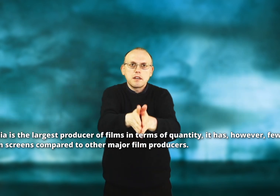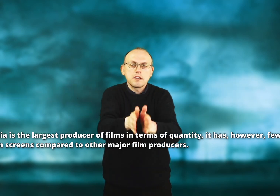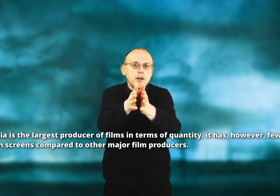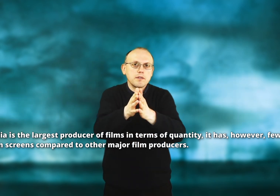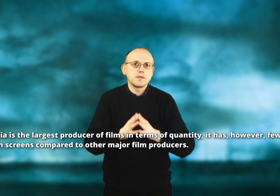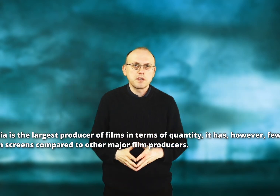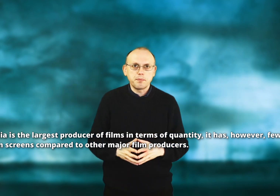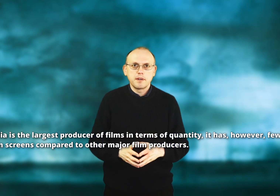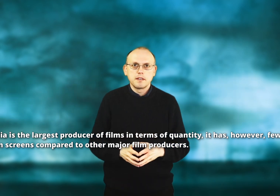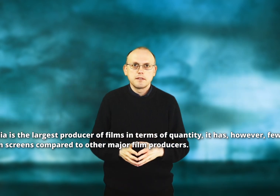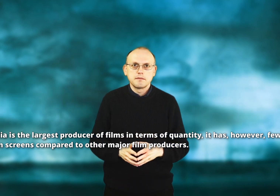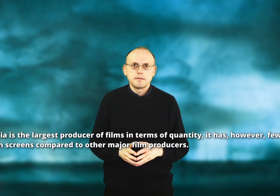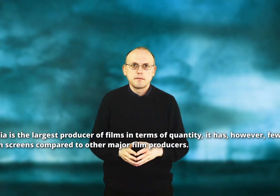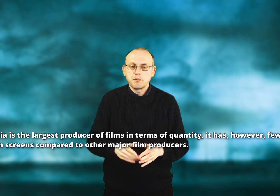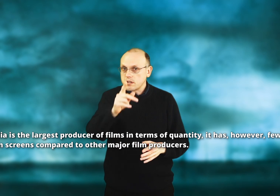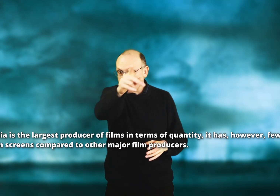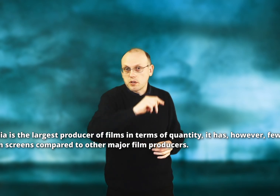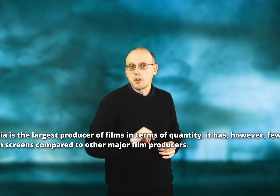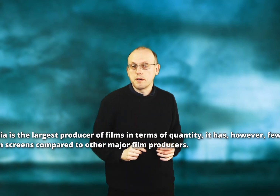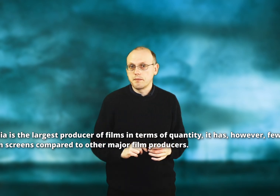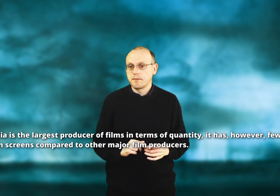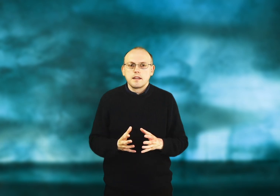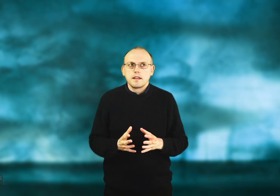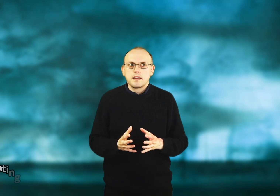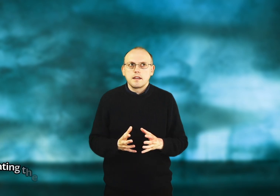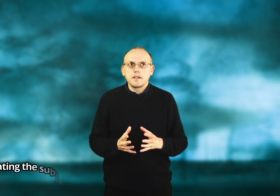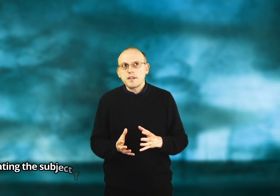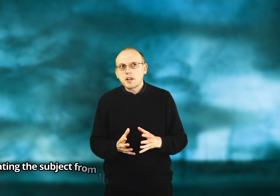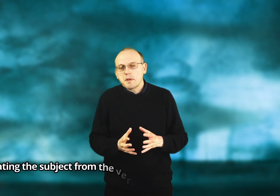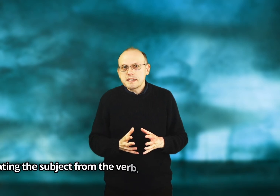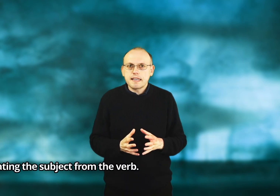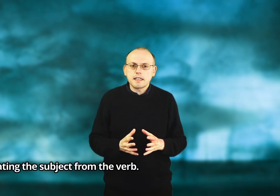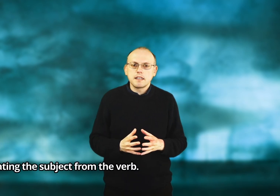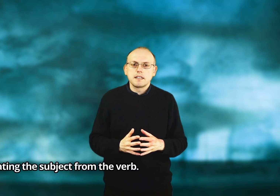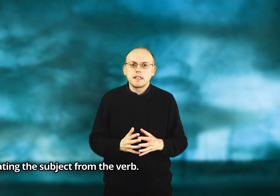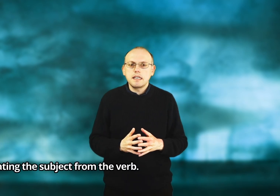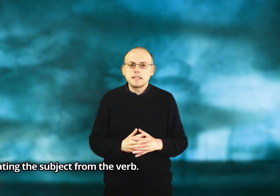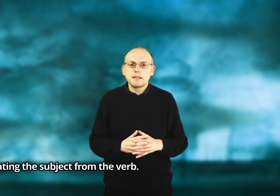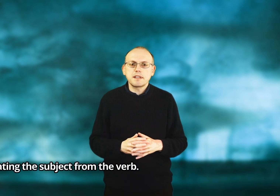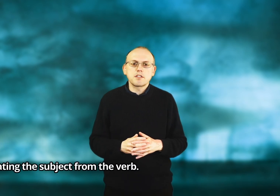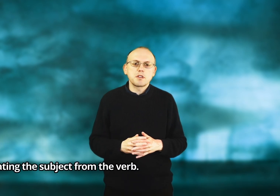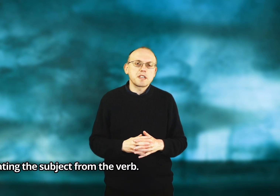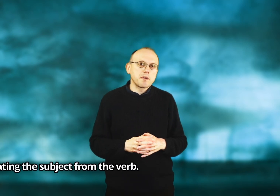or a full stop, but not a comma. Another common mistake is separating the subject from the